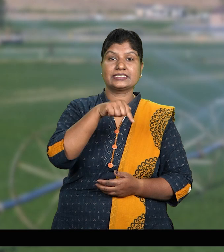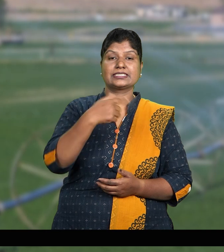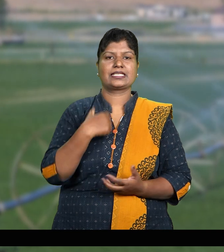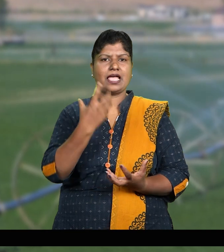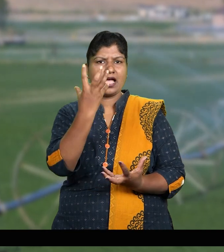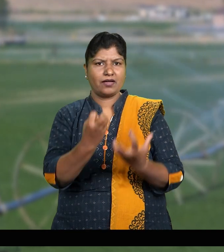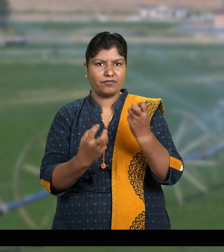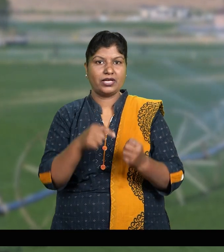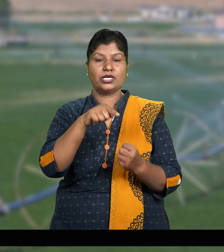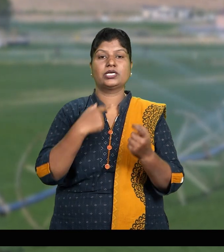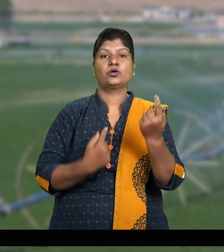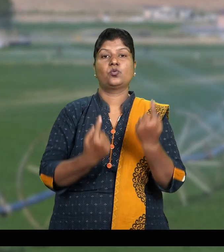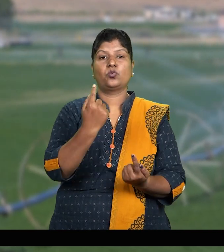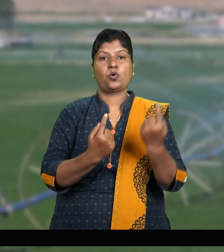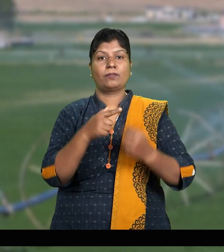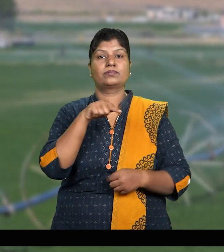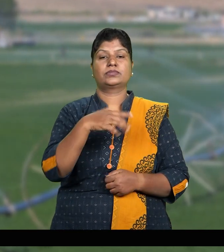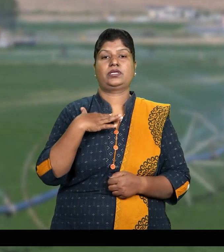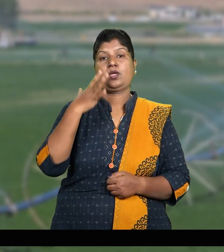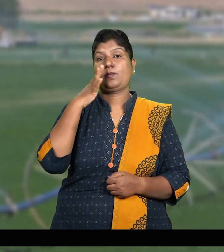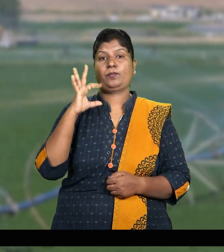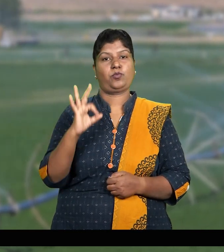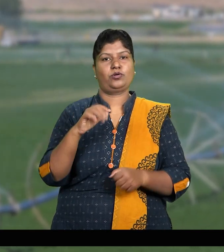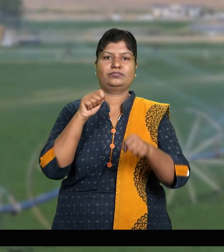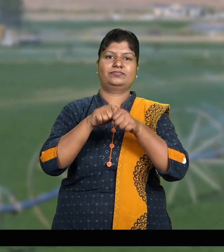Harvesting of a crop is an important task.